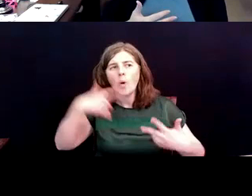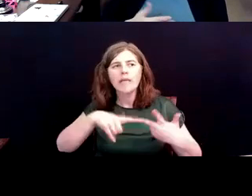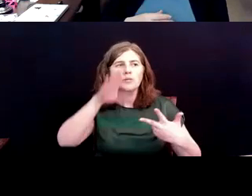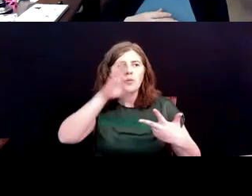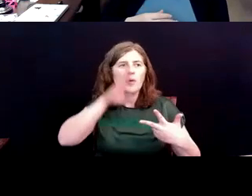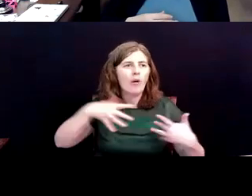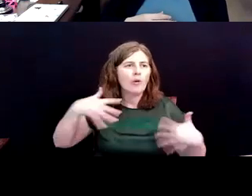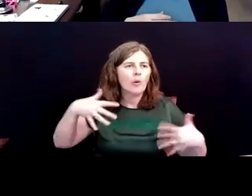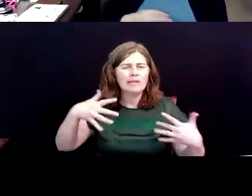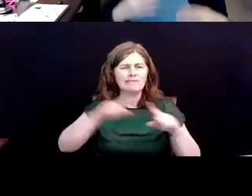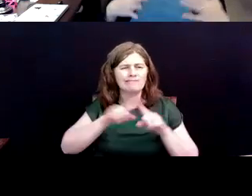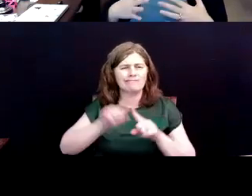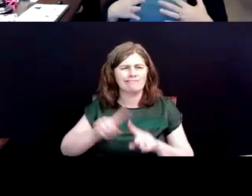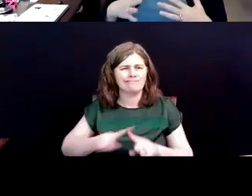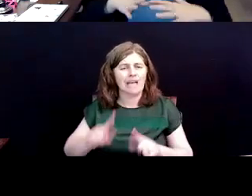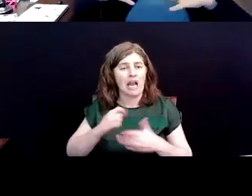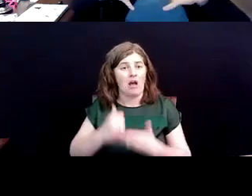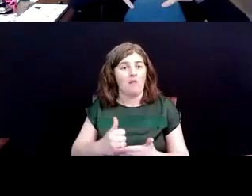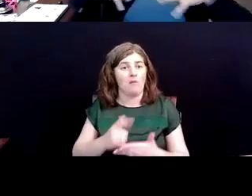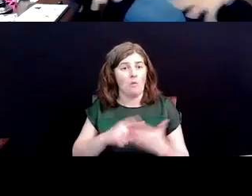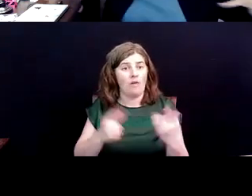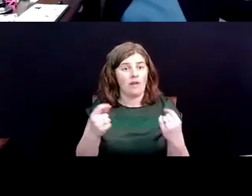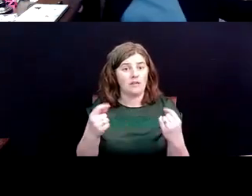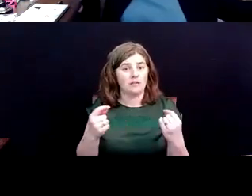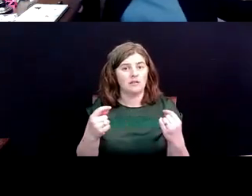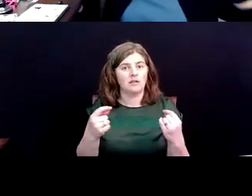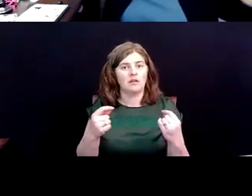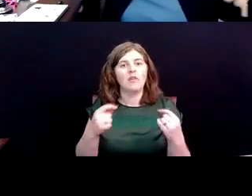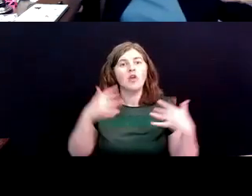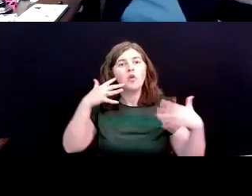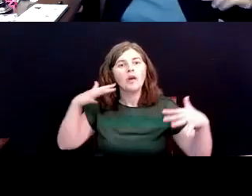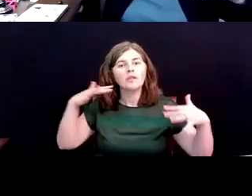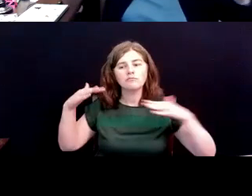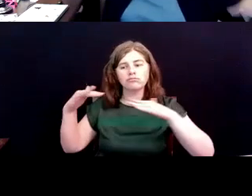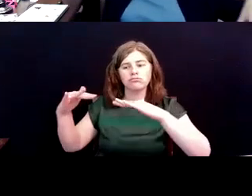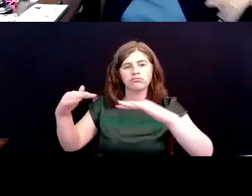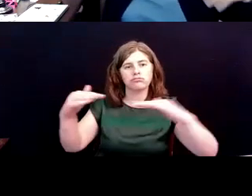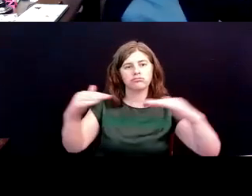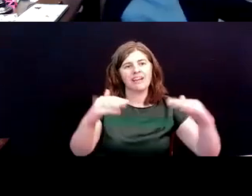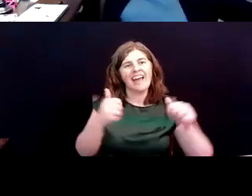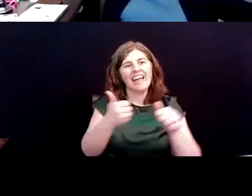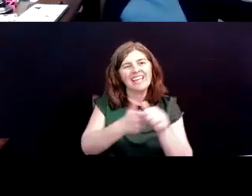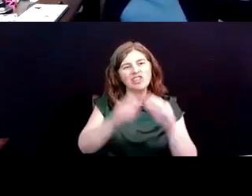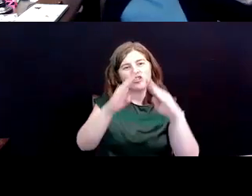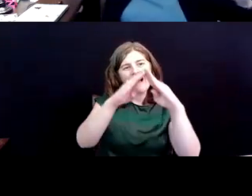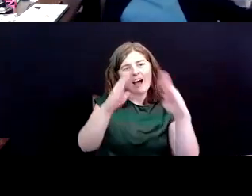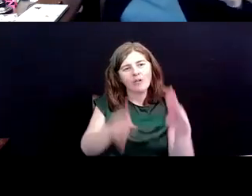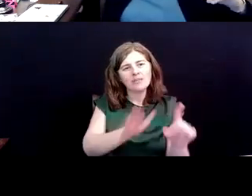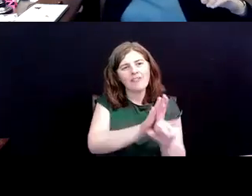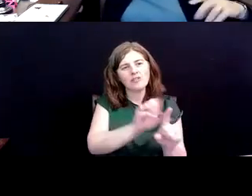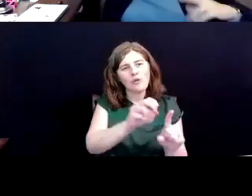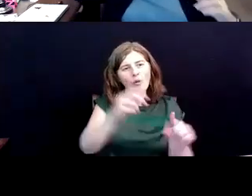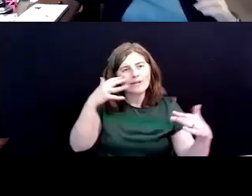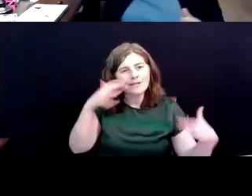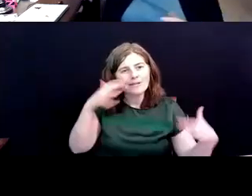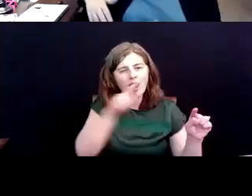machines can be really helpful, because what that does is it kind of equalizes the noise. Every house makes different creaks and sounds and things like